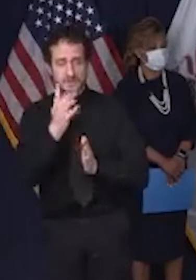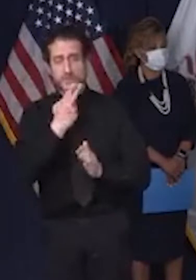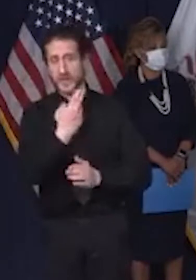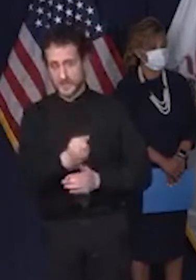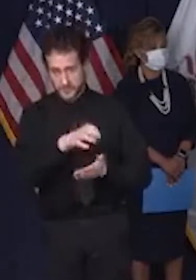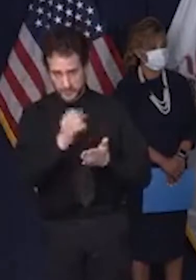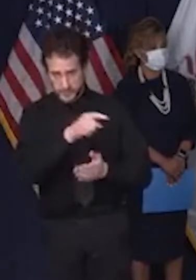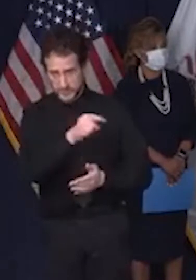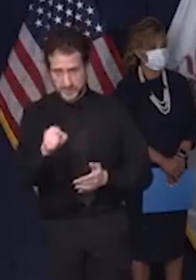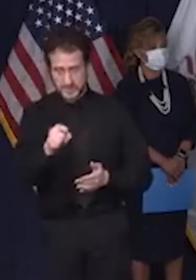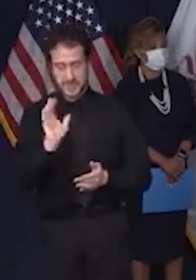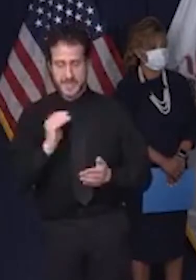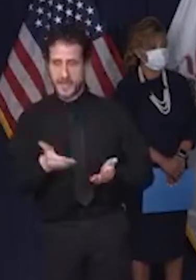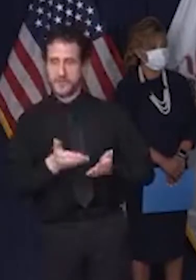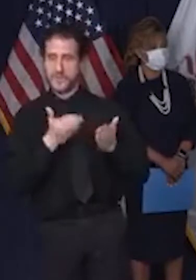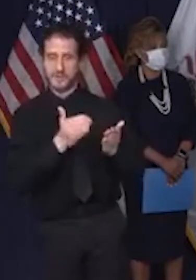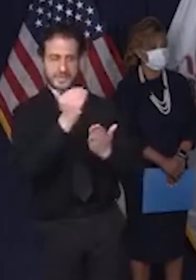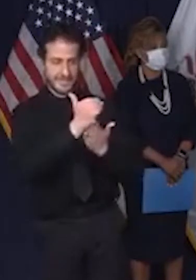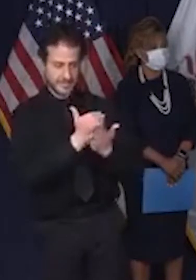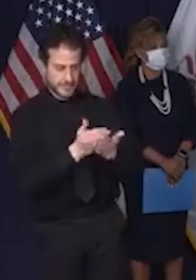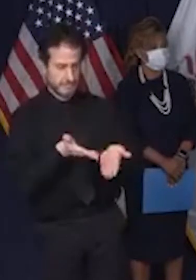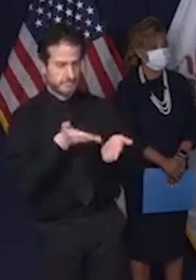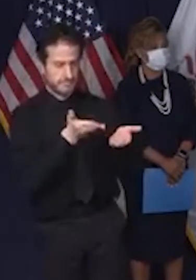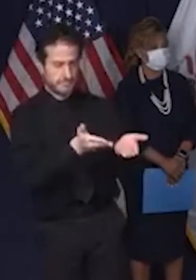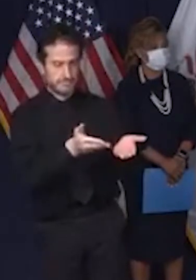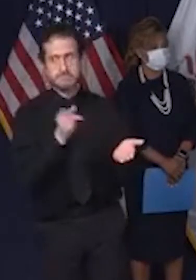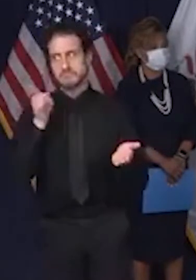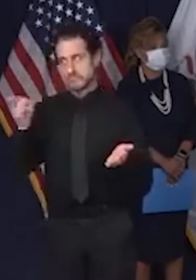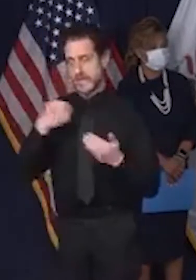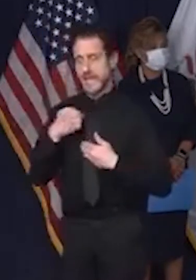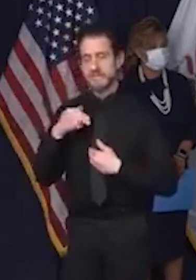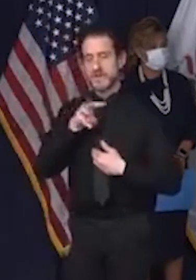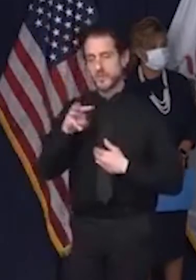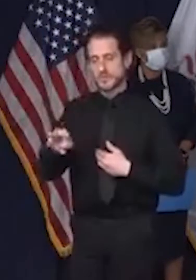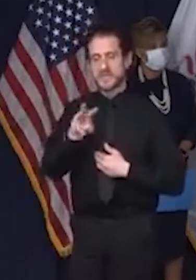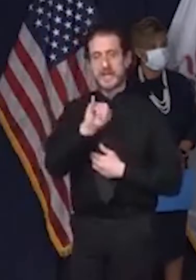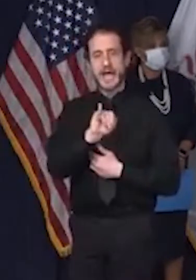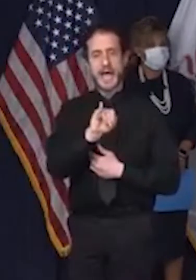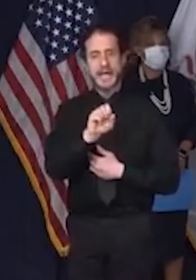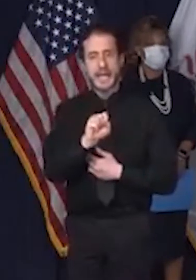These recommendations are available on our website,